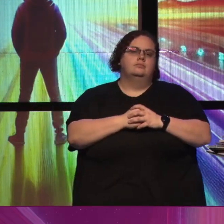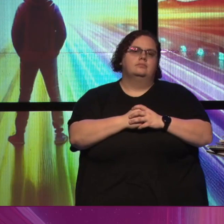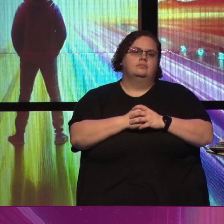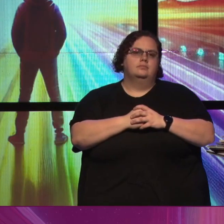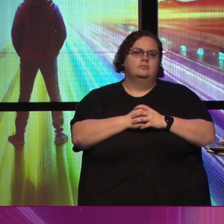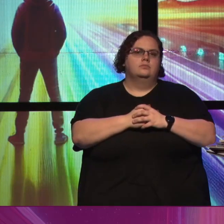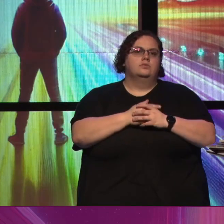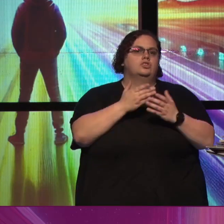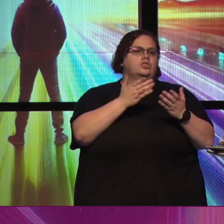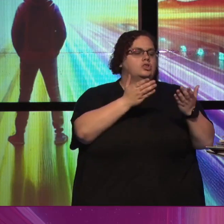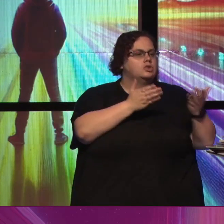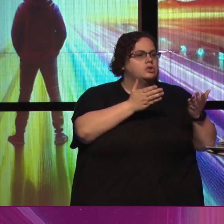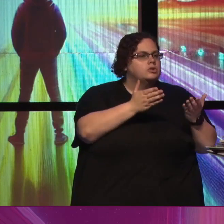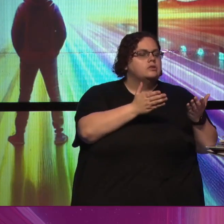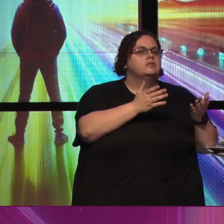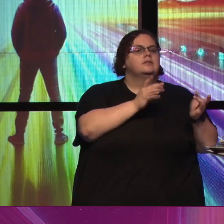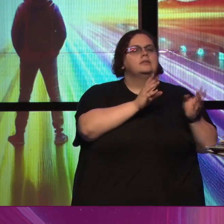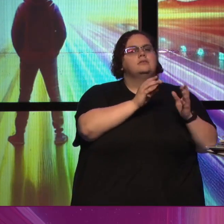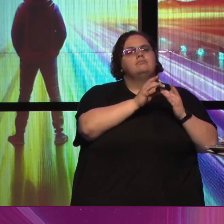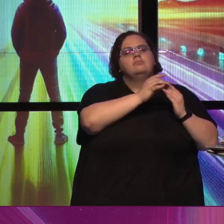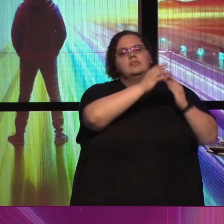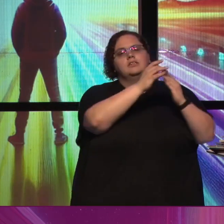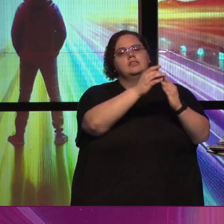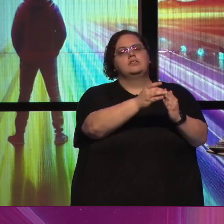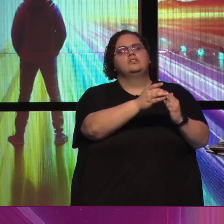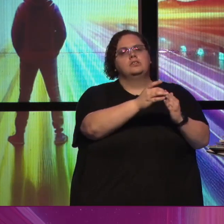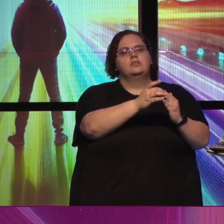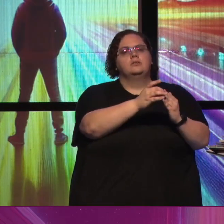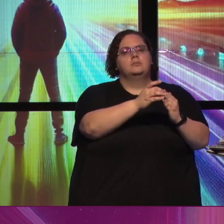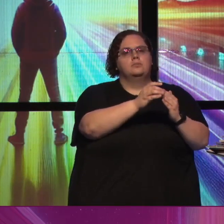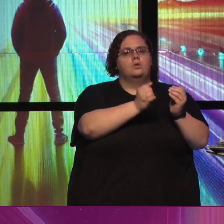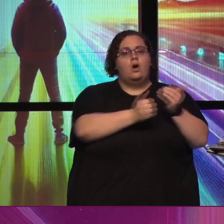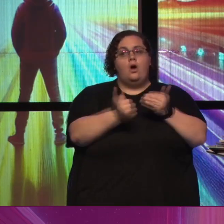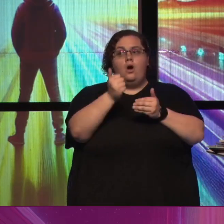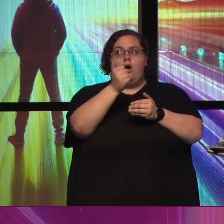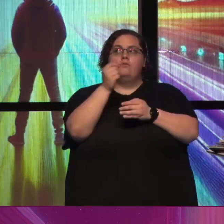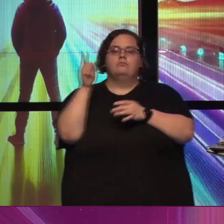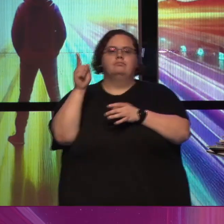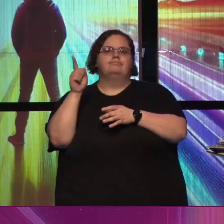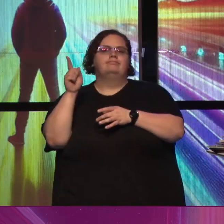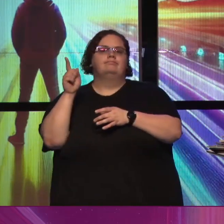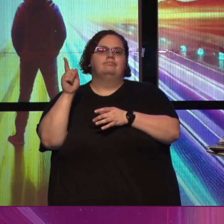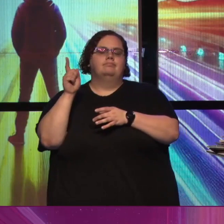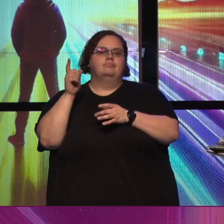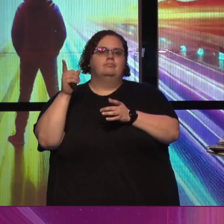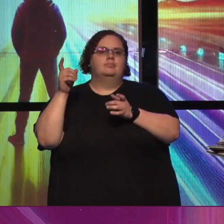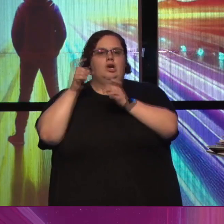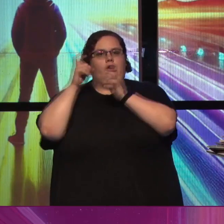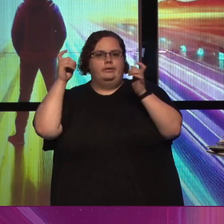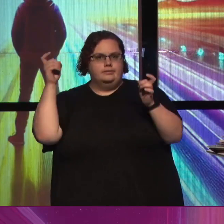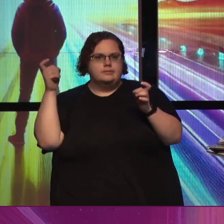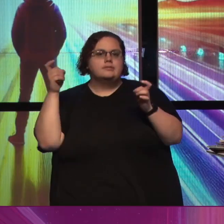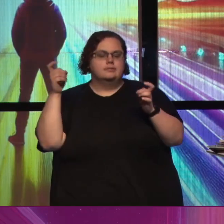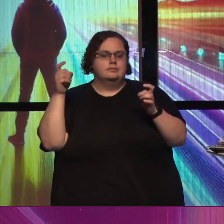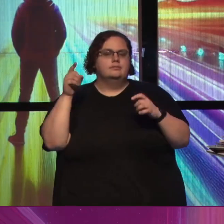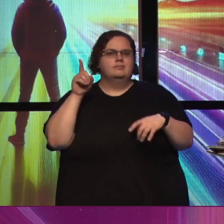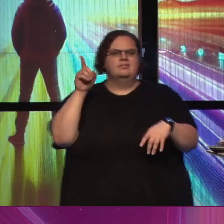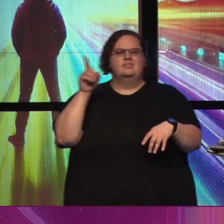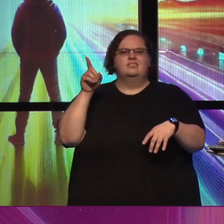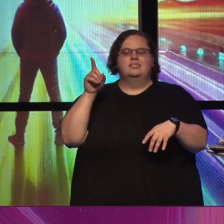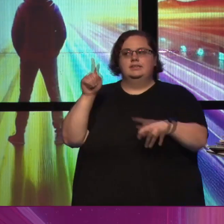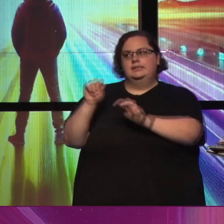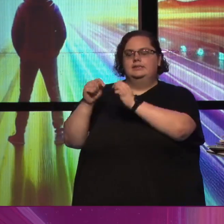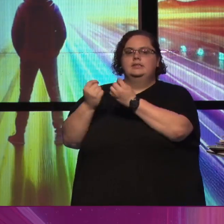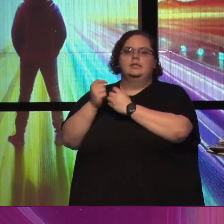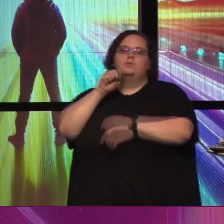Choose servant leadership in your own life. Choose servant leaders around you over narcissistic arrogance. Because narcissistic arrogance is the way of Team